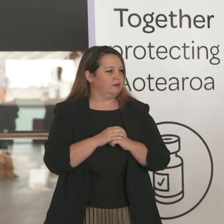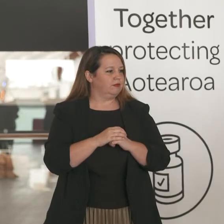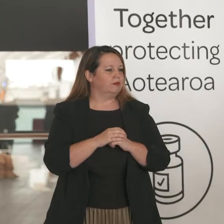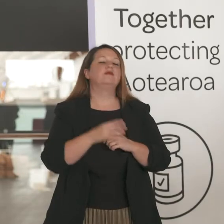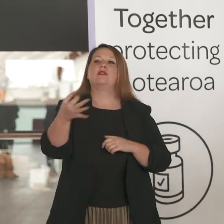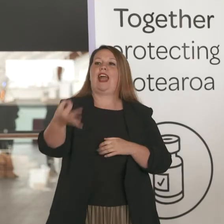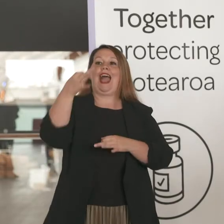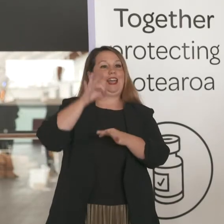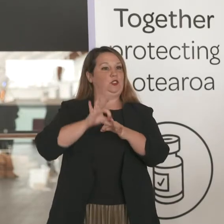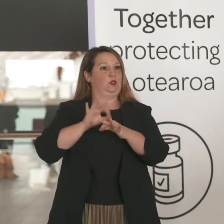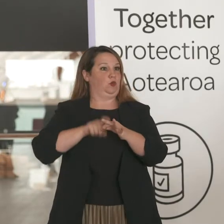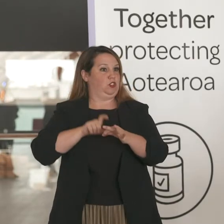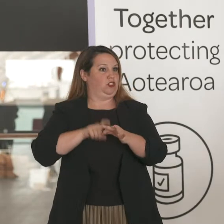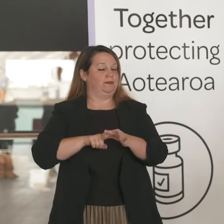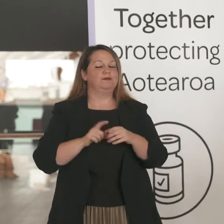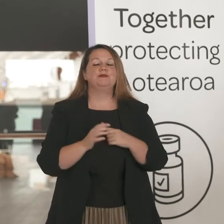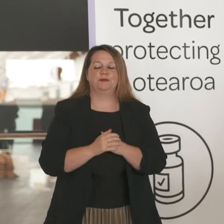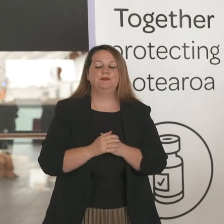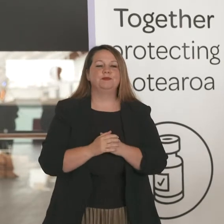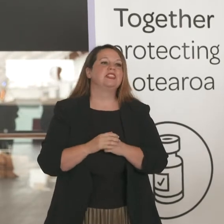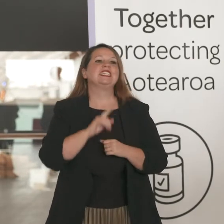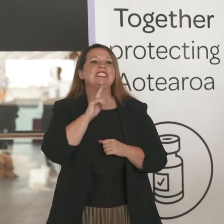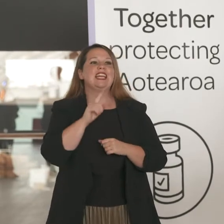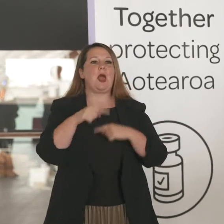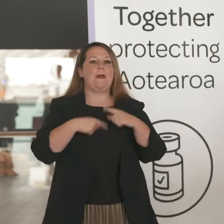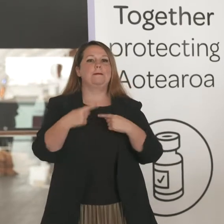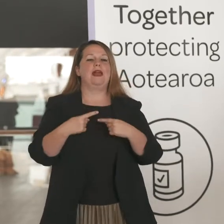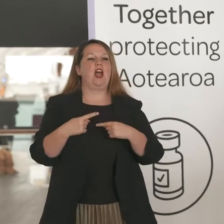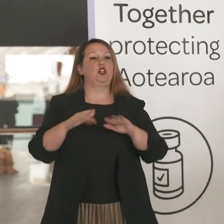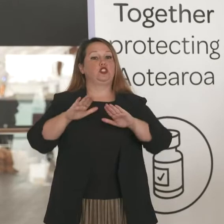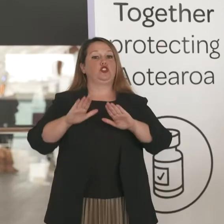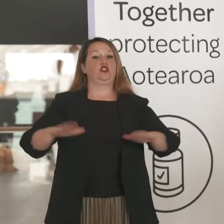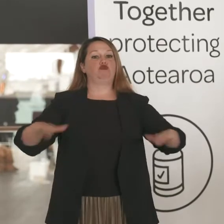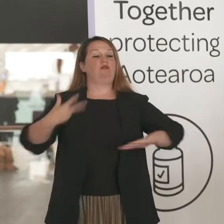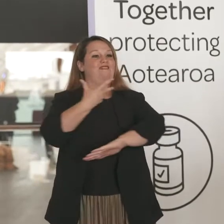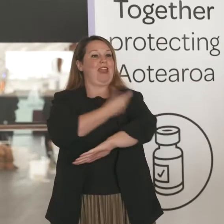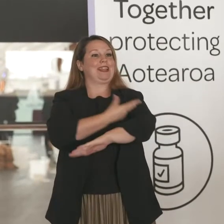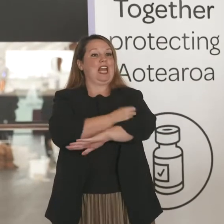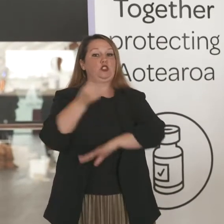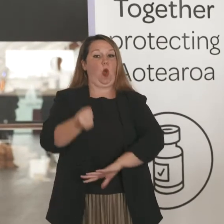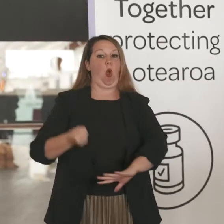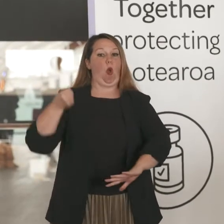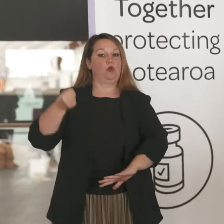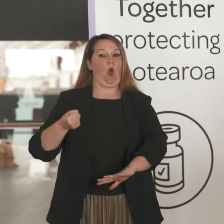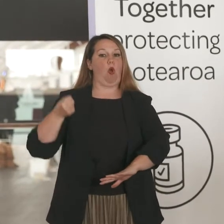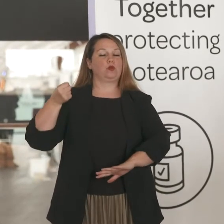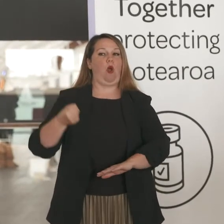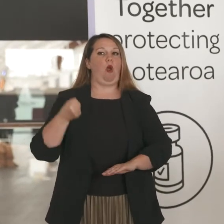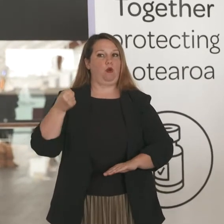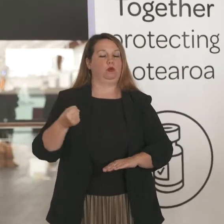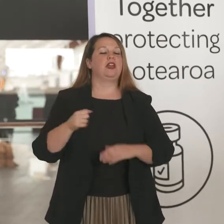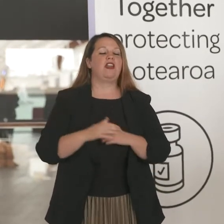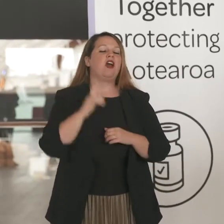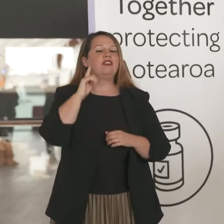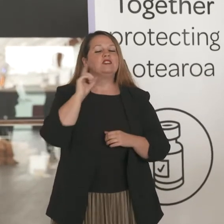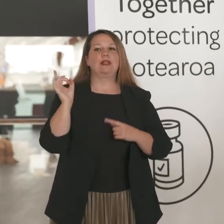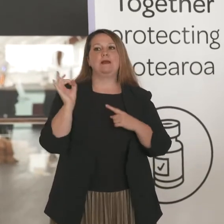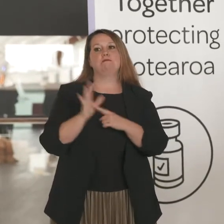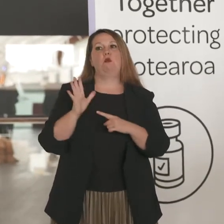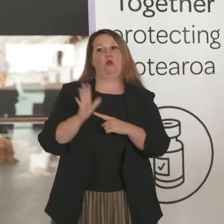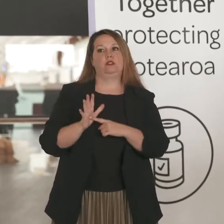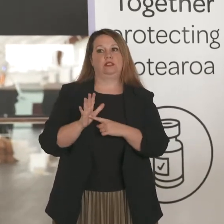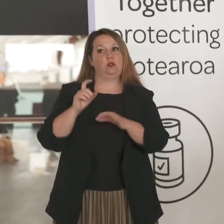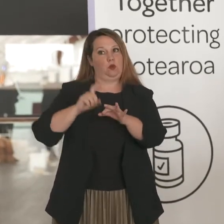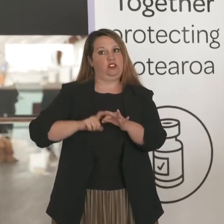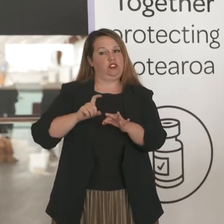So the question was around the stalling of the childhood vaccinations, and I think this is a really, really important question, because